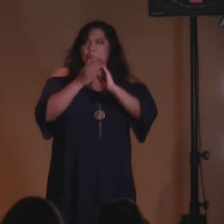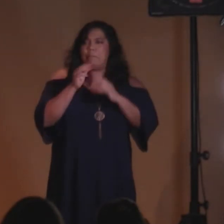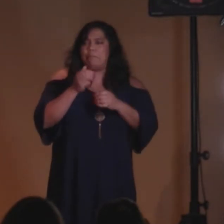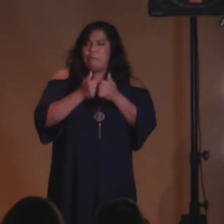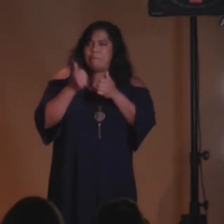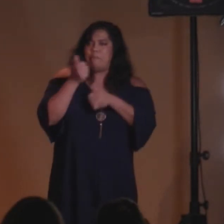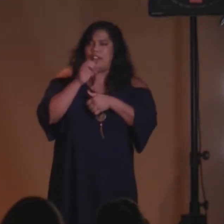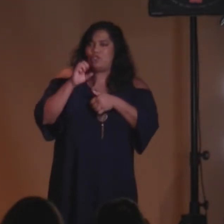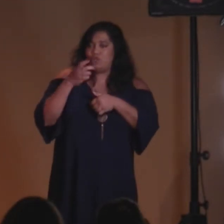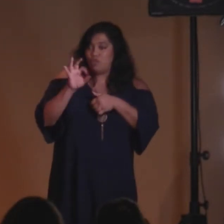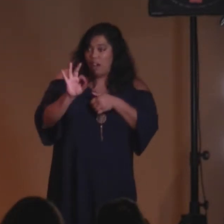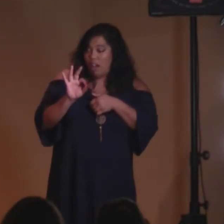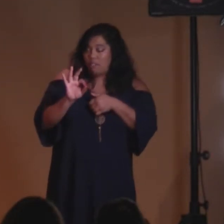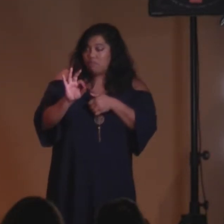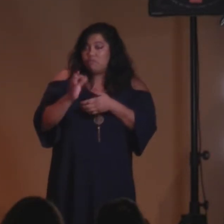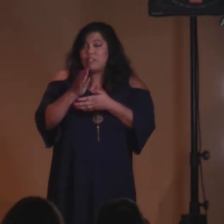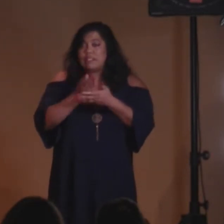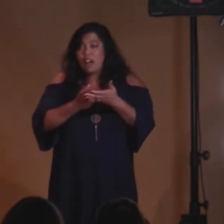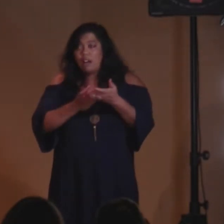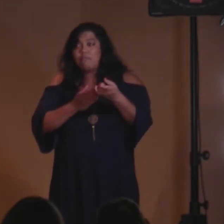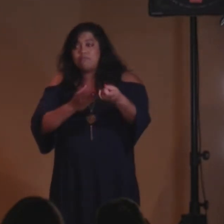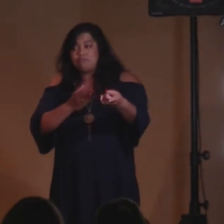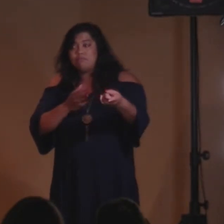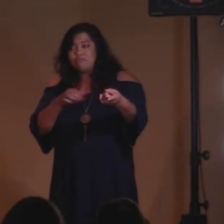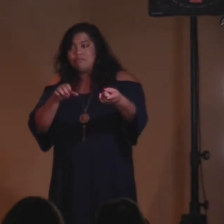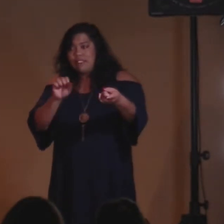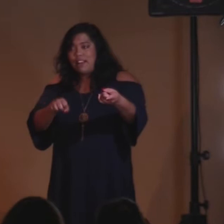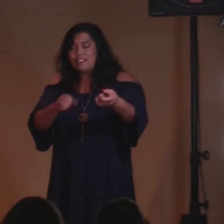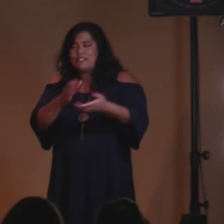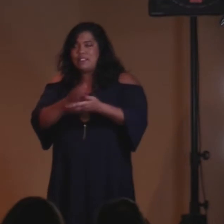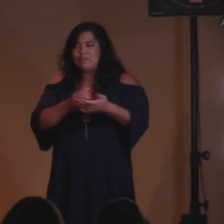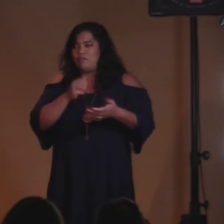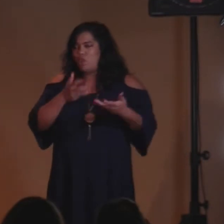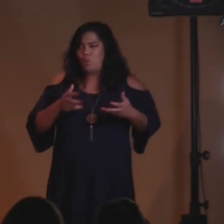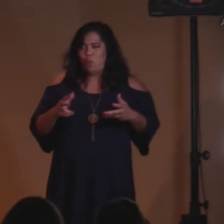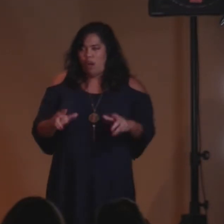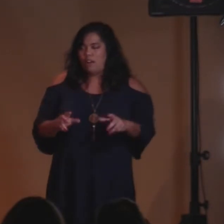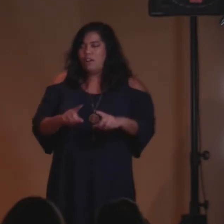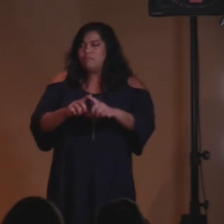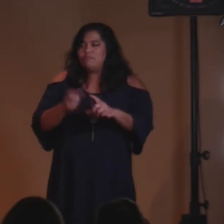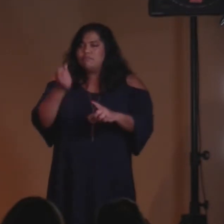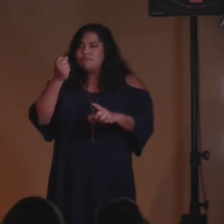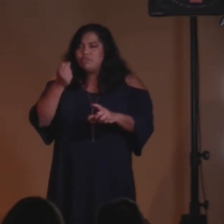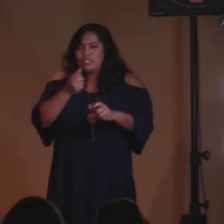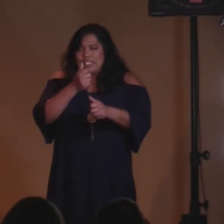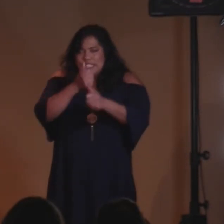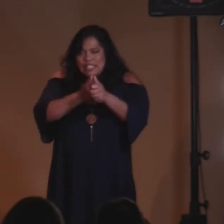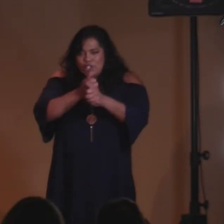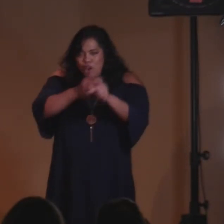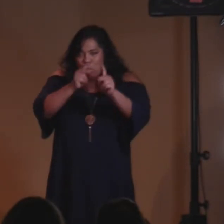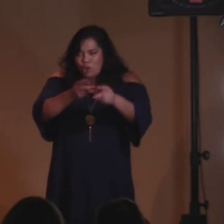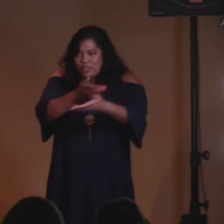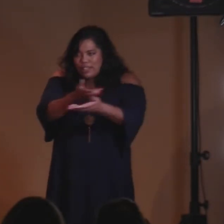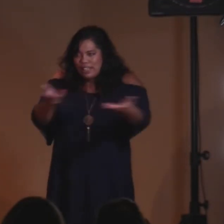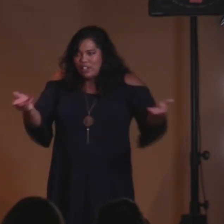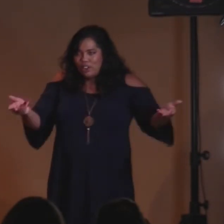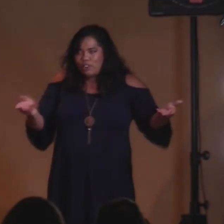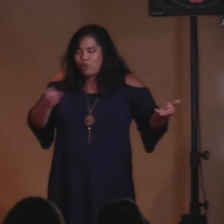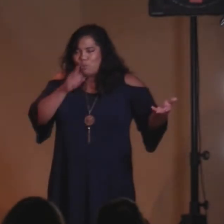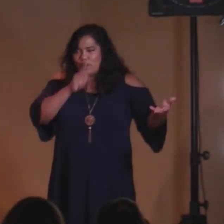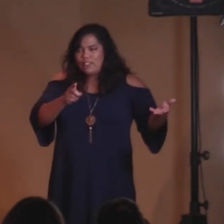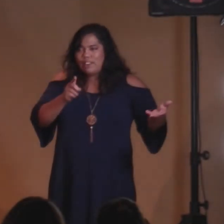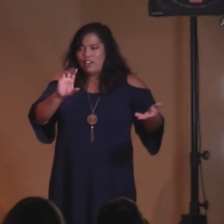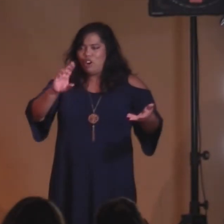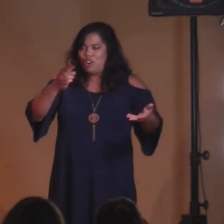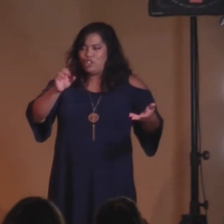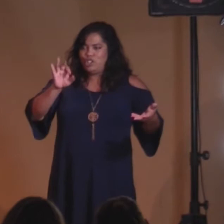completely fine. As long as we remember and understand that every single one of us is a chef nonetheless. Meaning every single